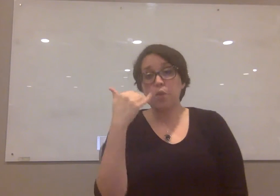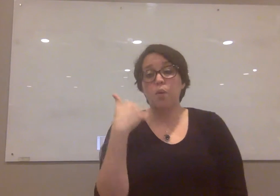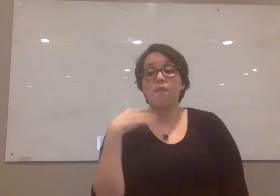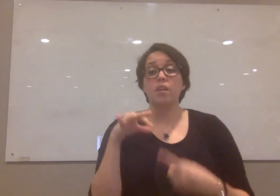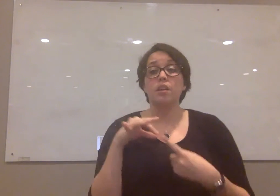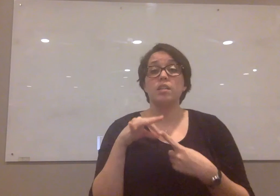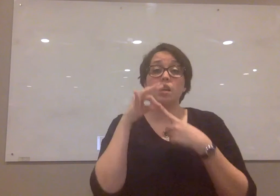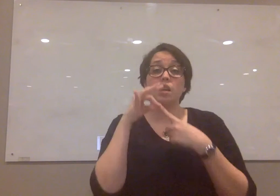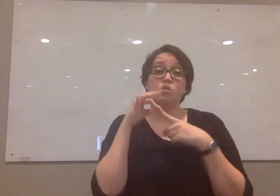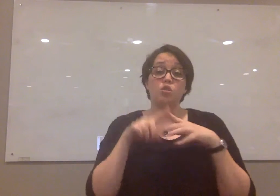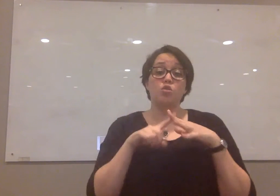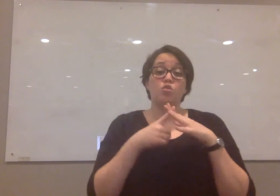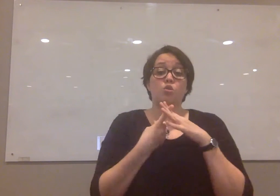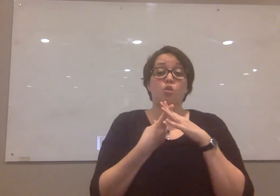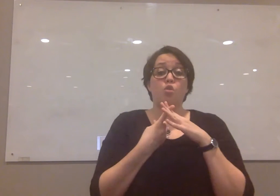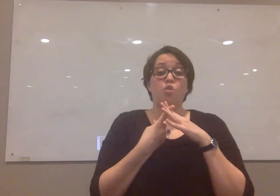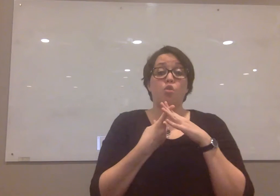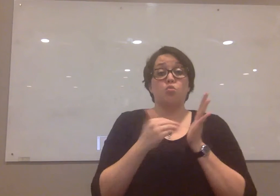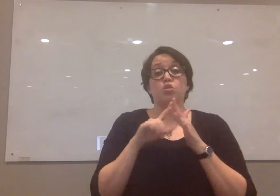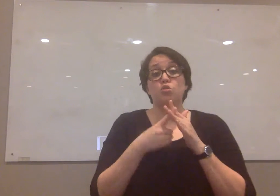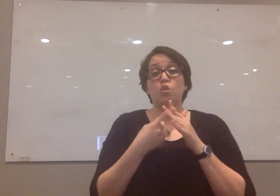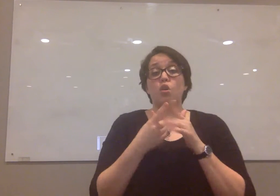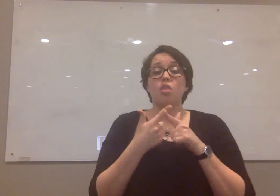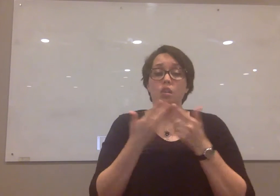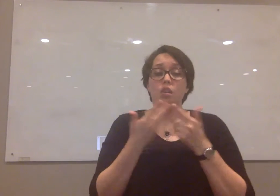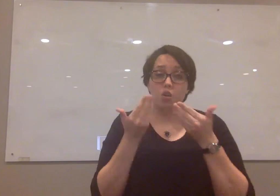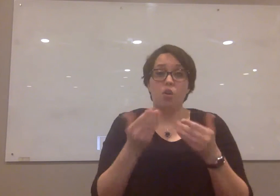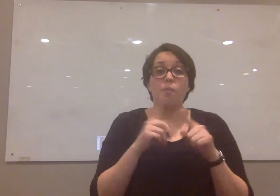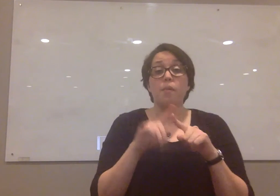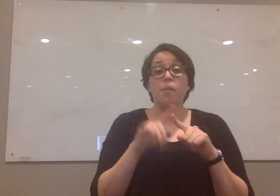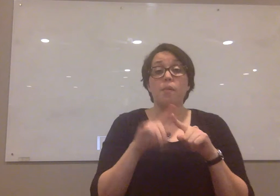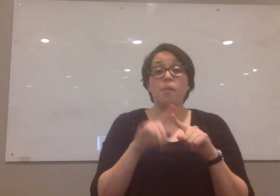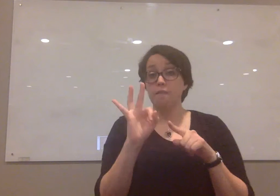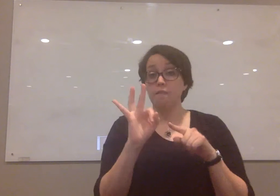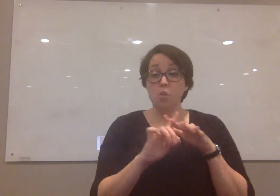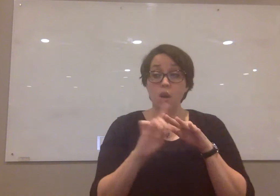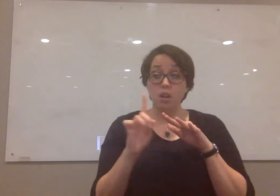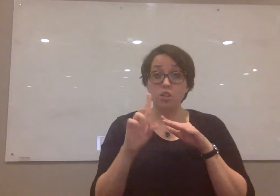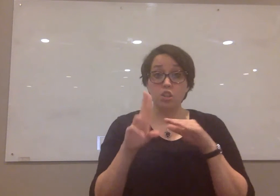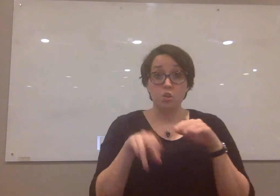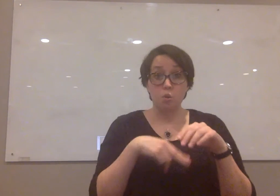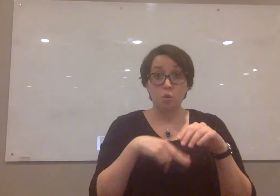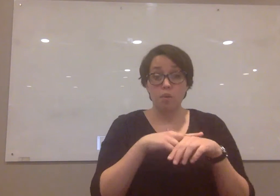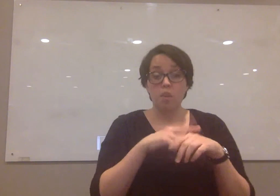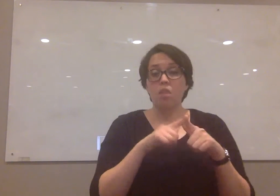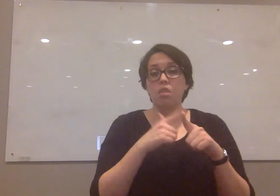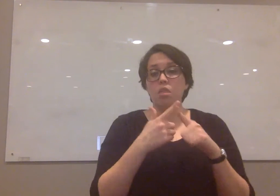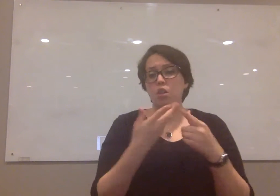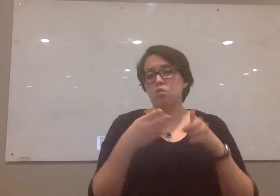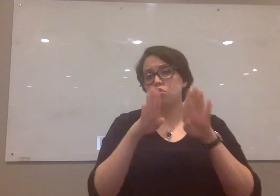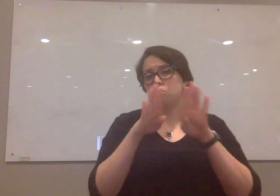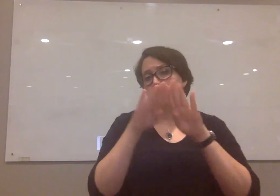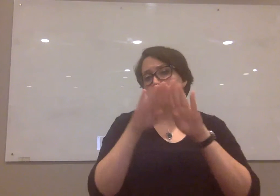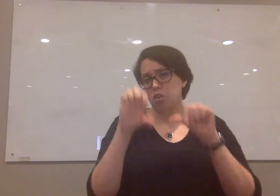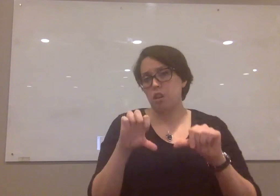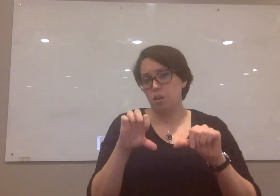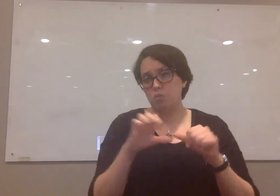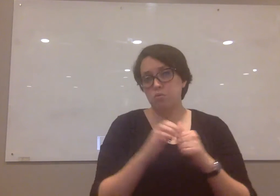then restart. Otherwise, if you just exit normally, shut down. And that can be useful